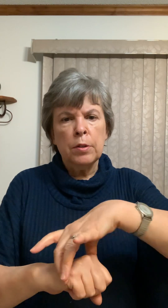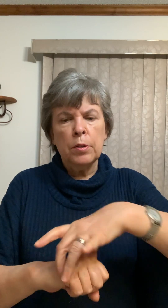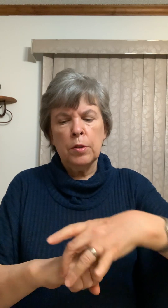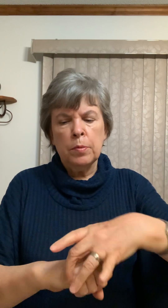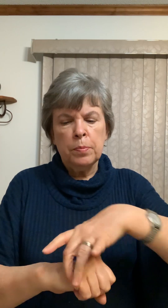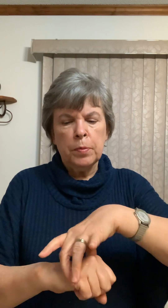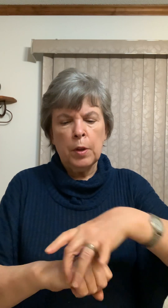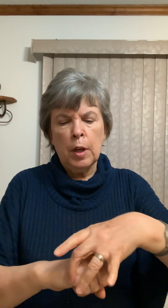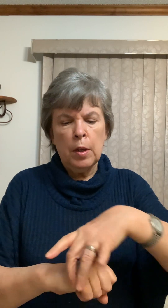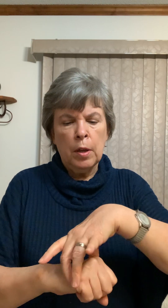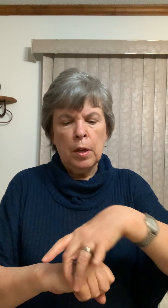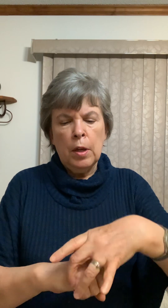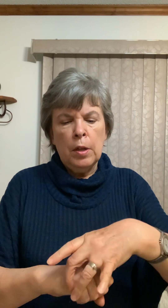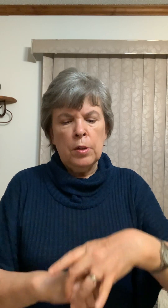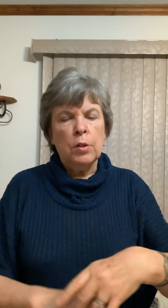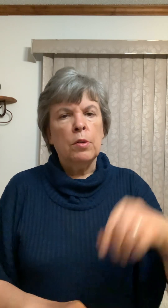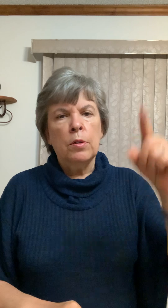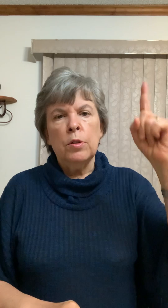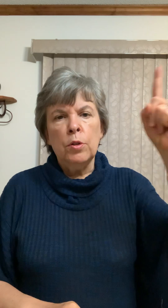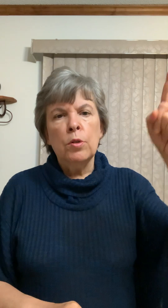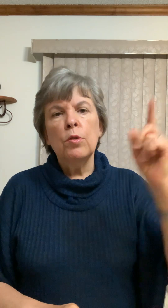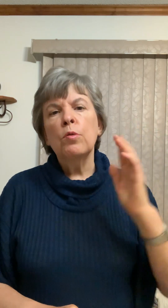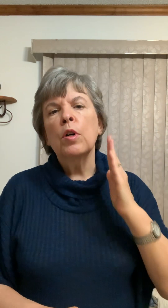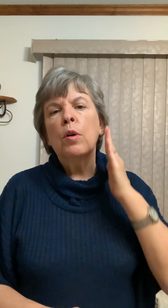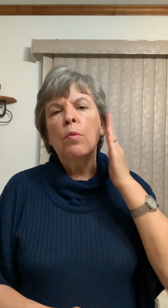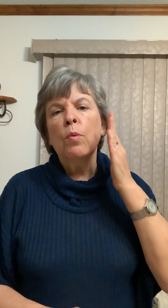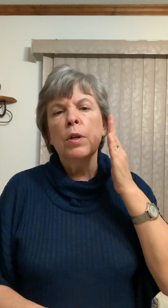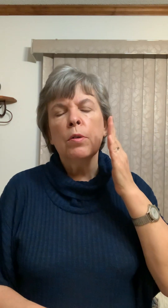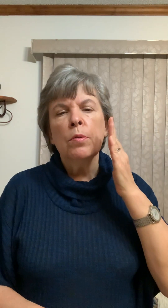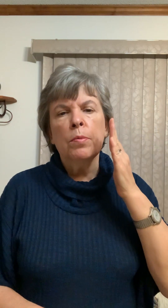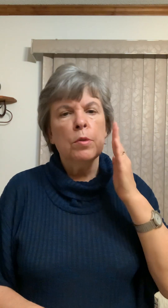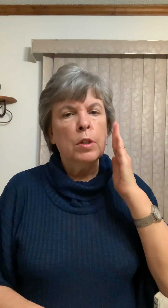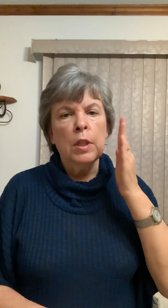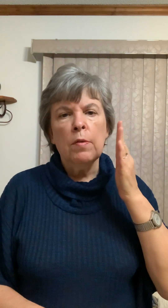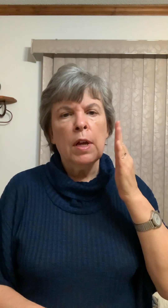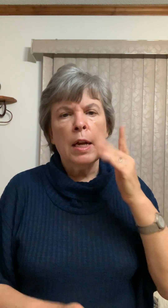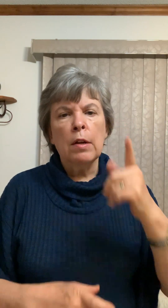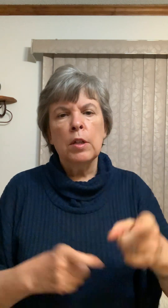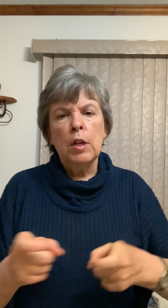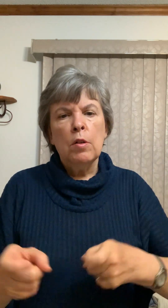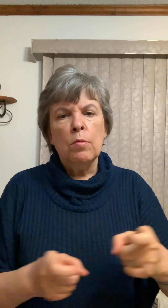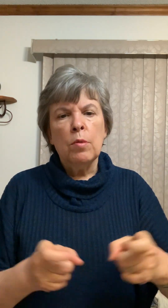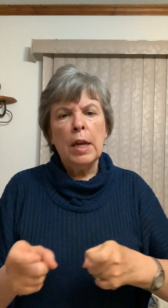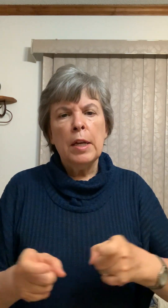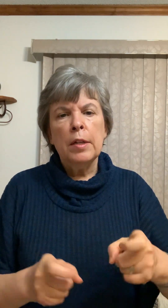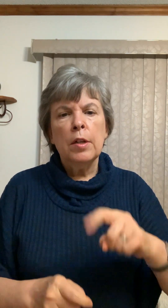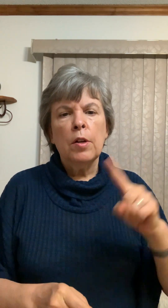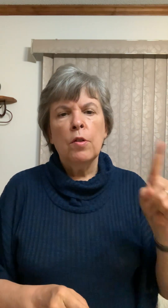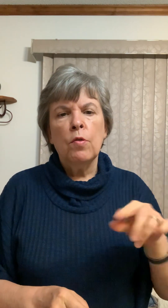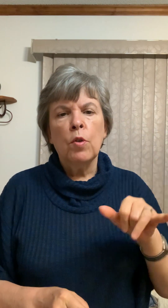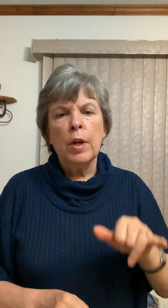axis. Okay, so you will, or you can leave that out, reign